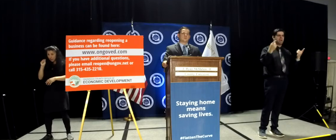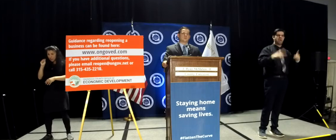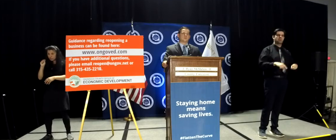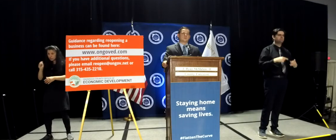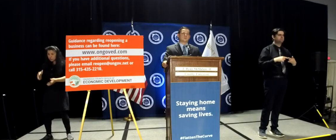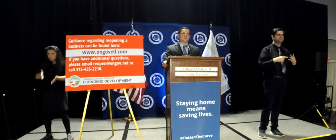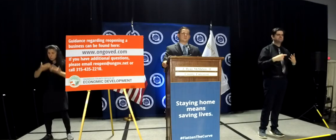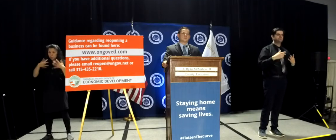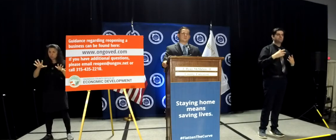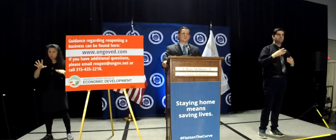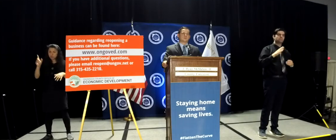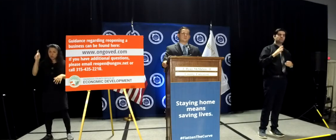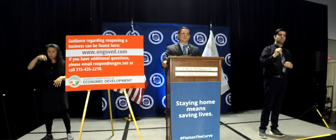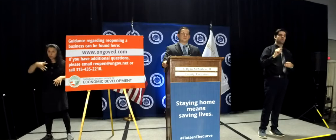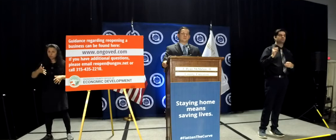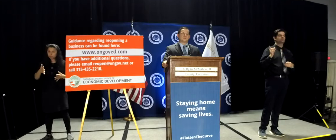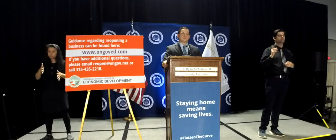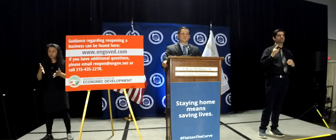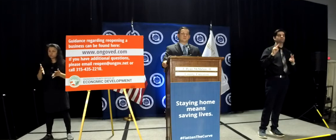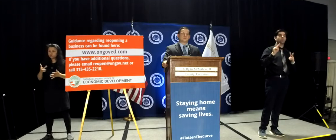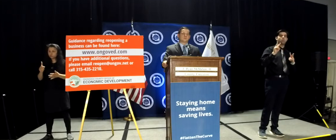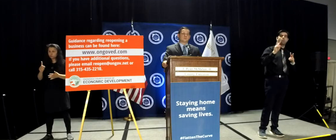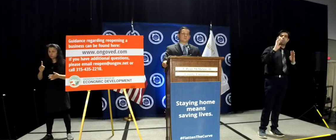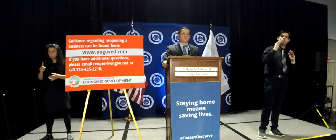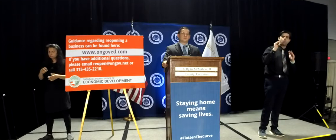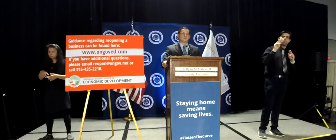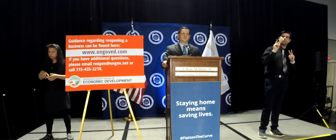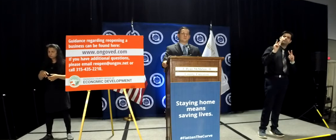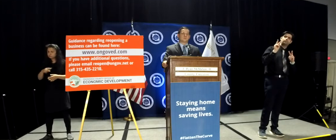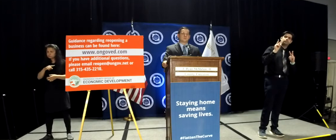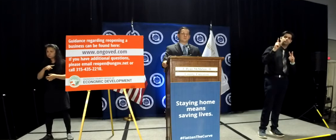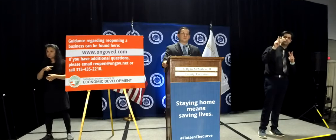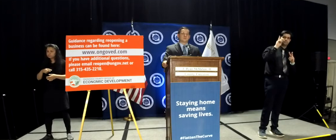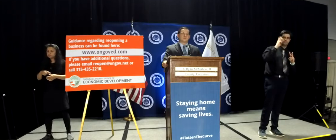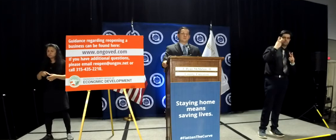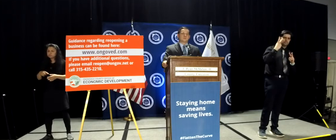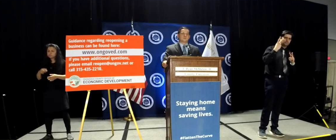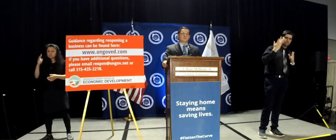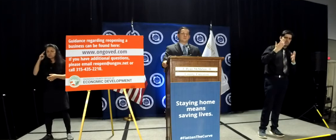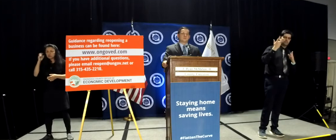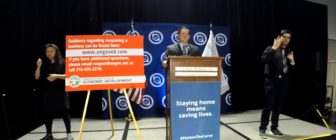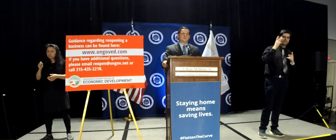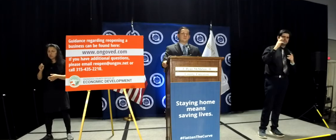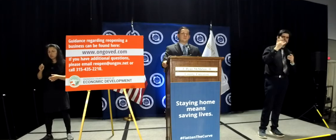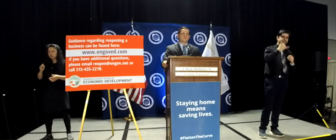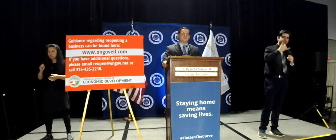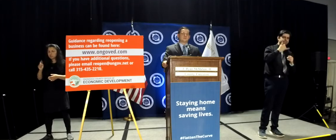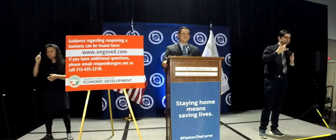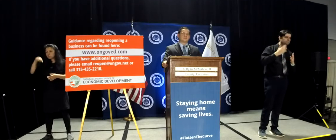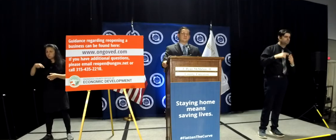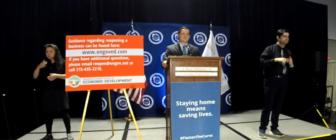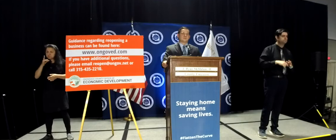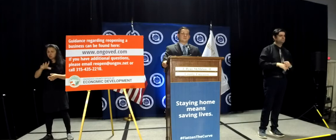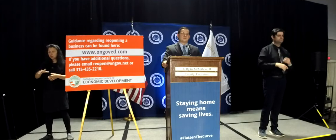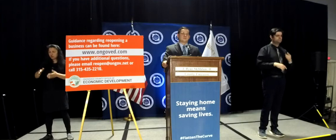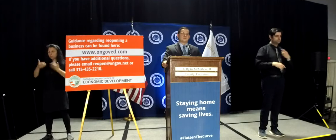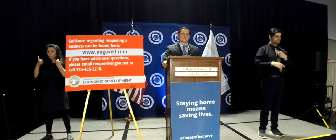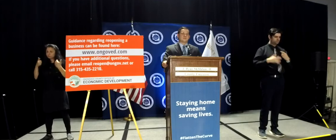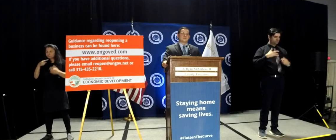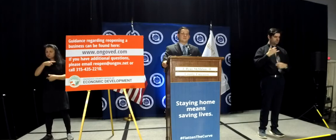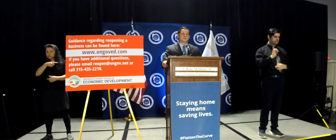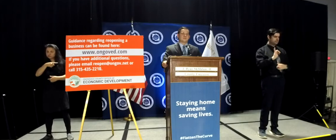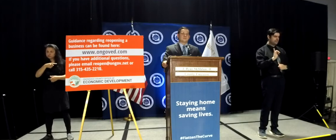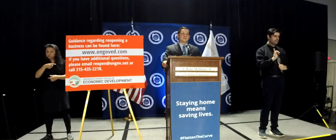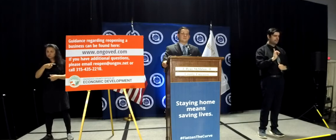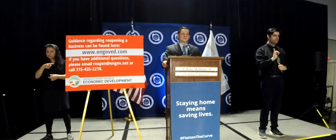little more hope based on the statement you released and you pointed very much to the governor's briefing. I'm just wondering if you felt there was something you said